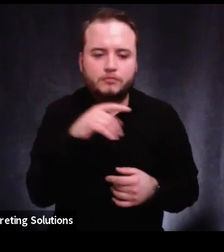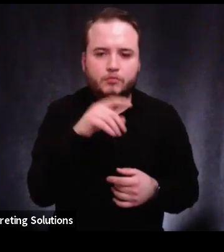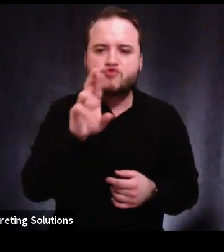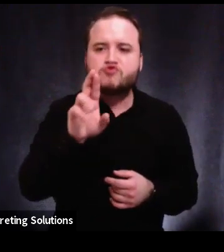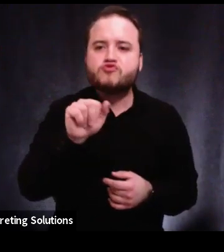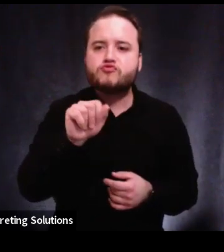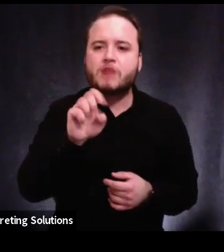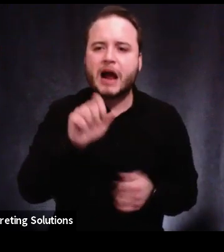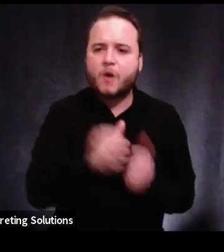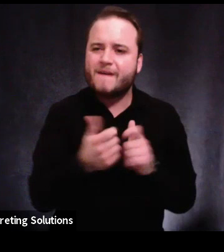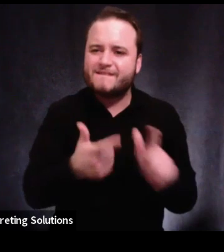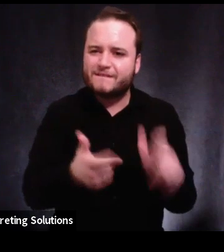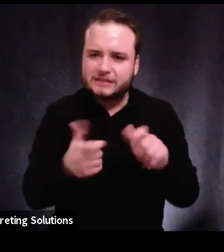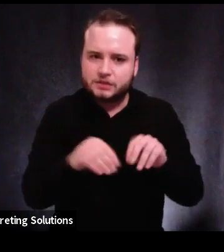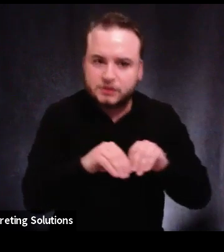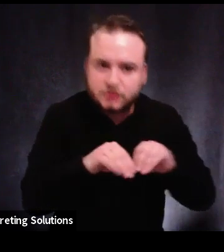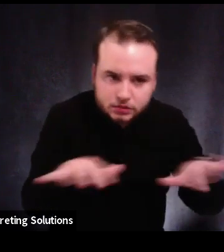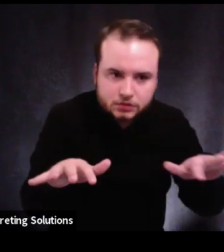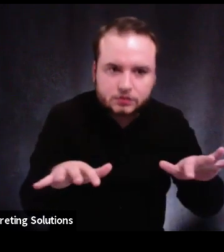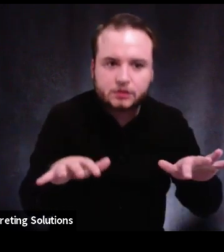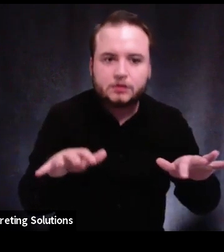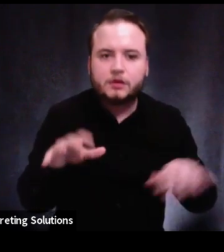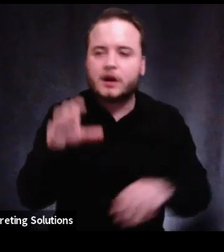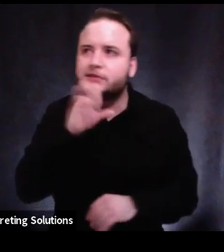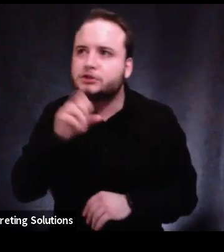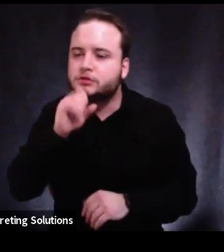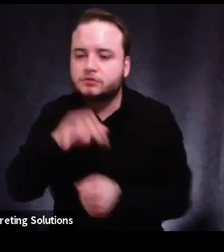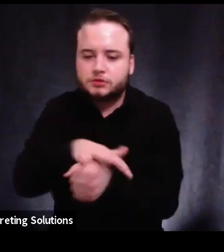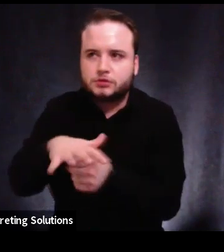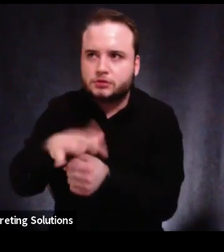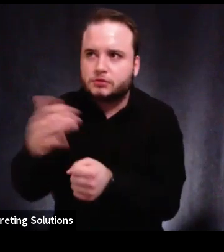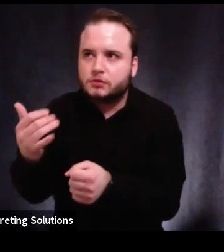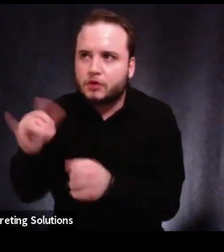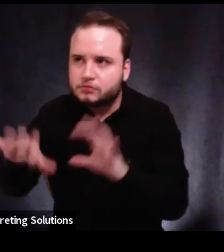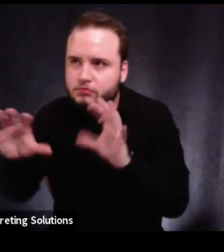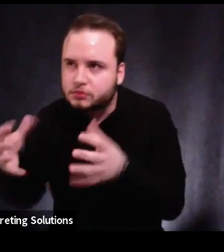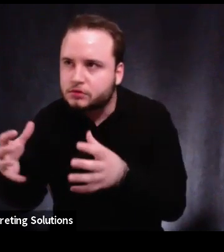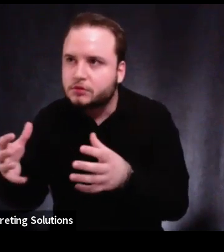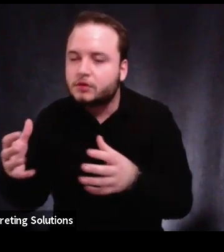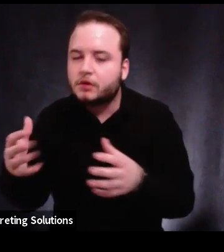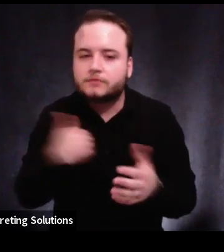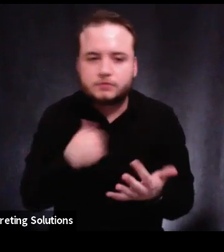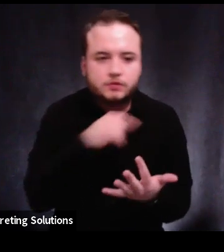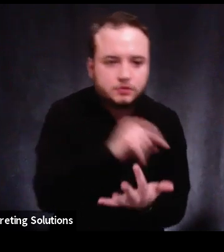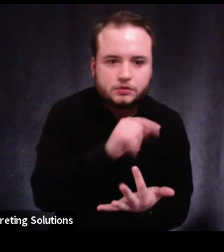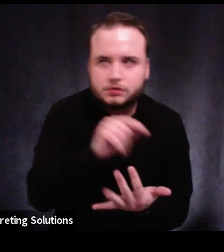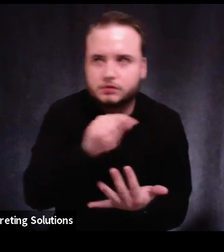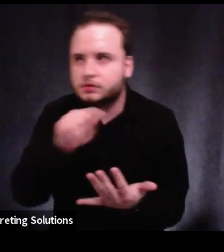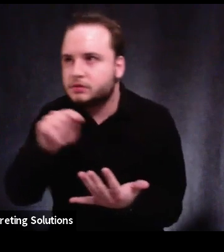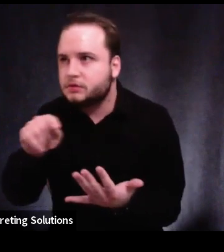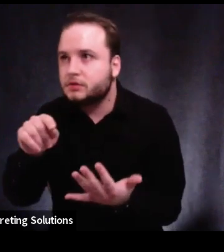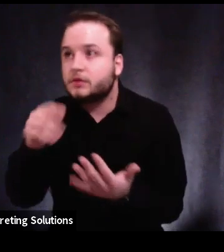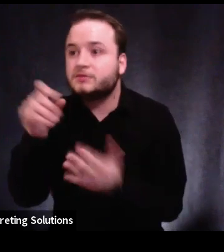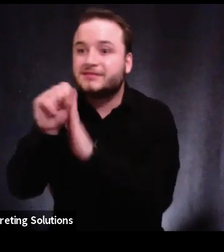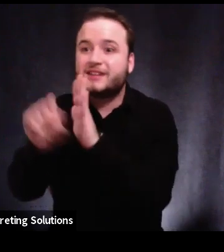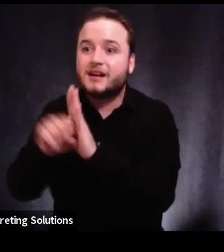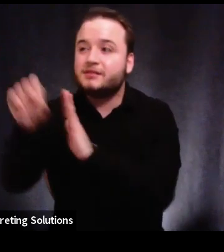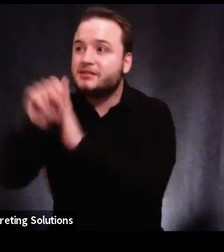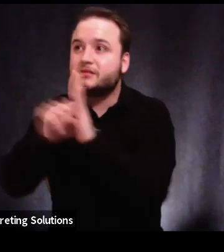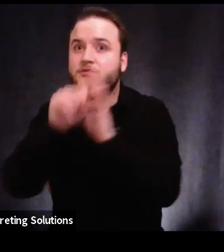understanding what population at each stage is impacted and how they travel through these, so to